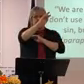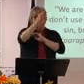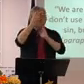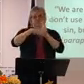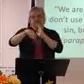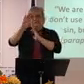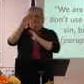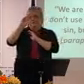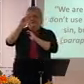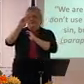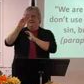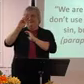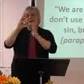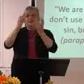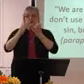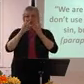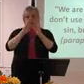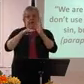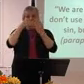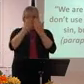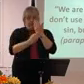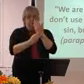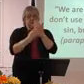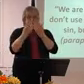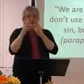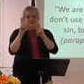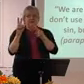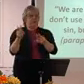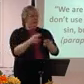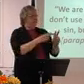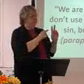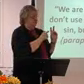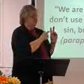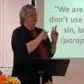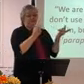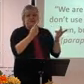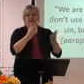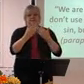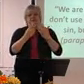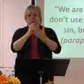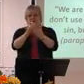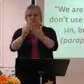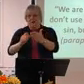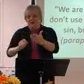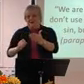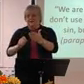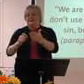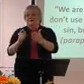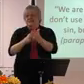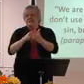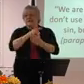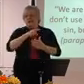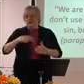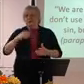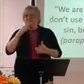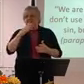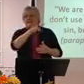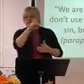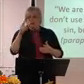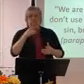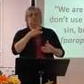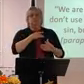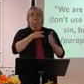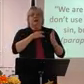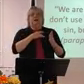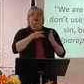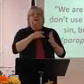and we'll go through those on the screen. Scribble out some things that the Lord highlights for you,